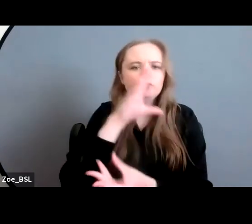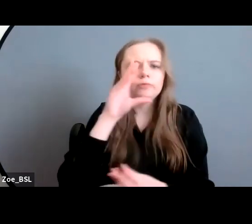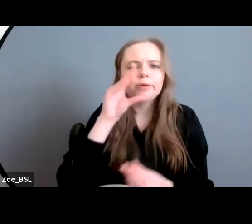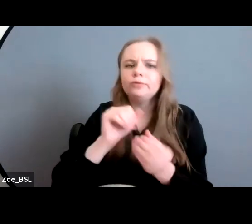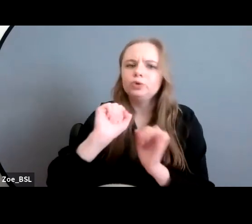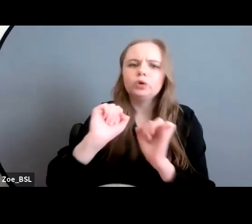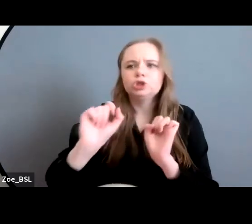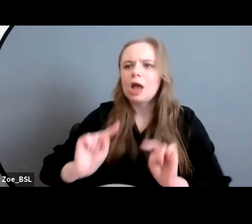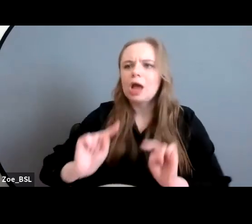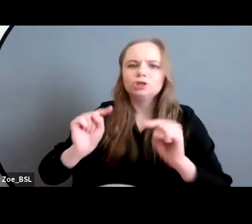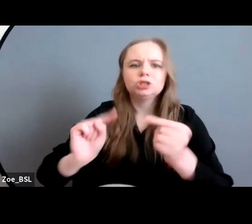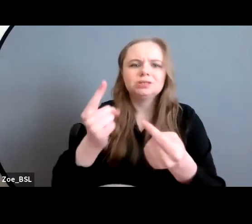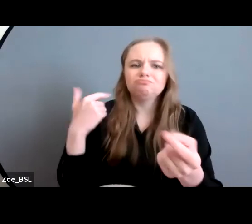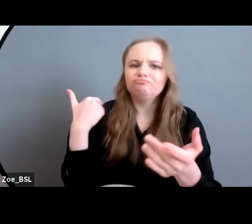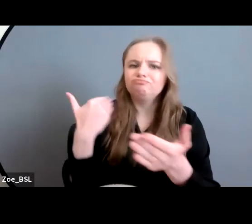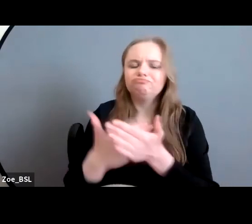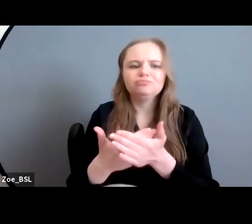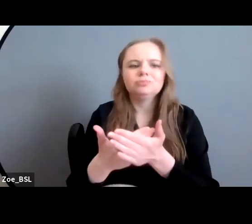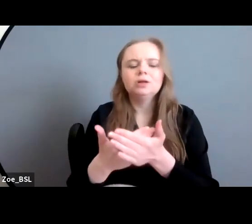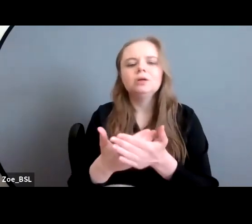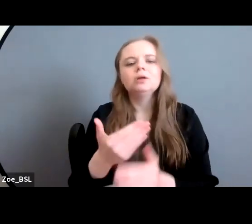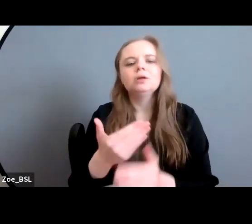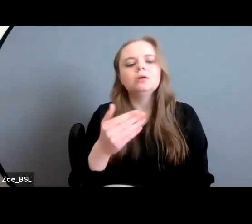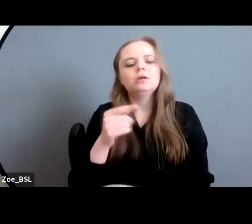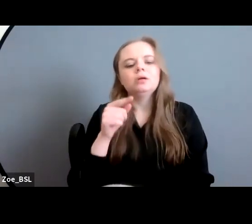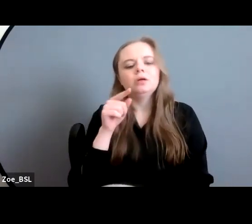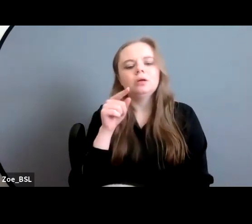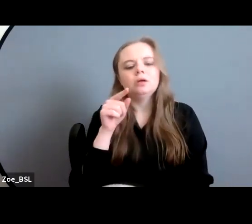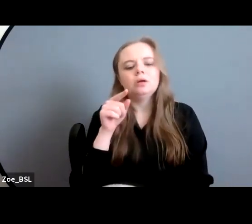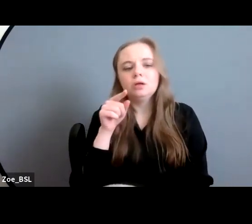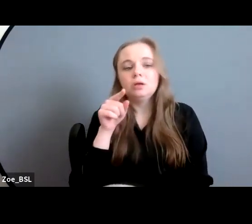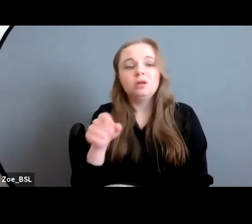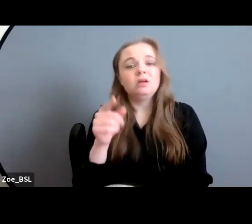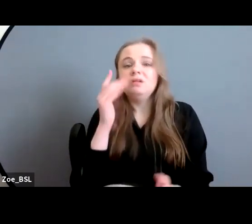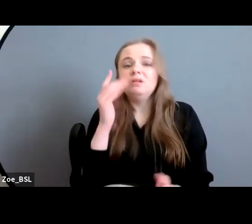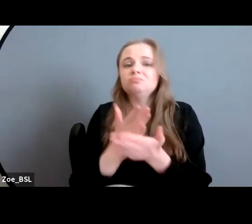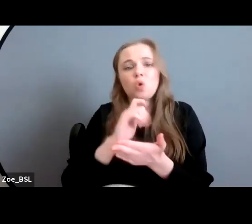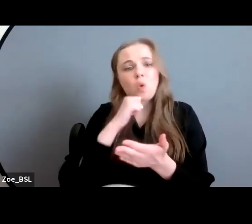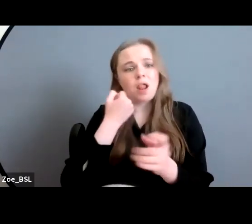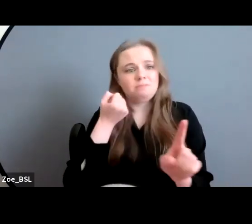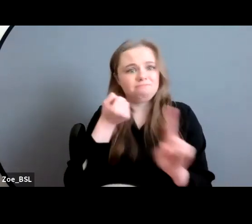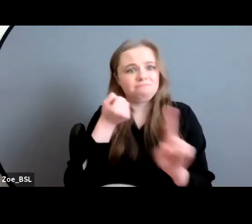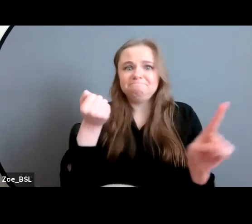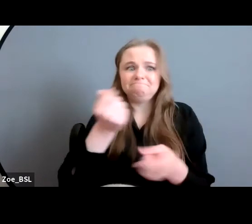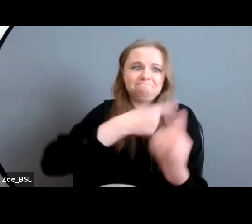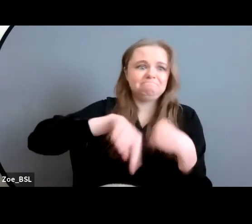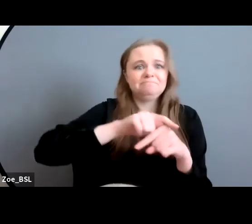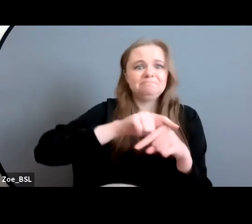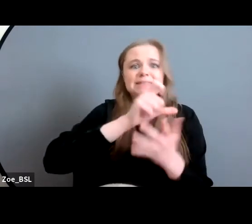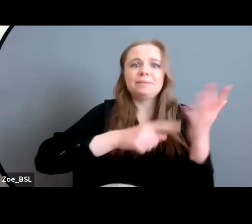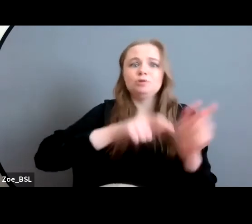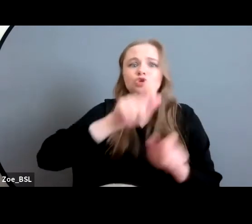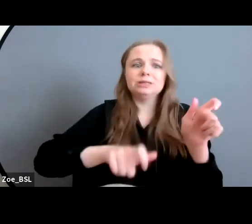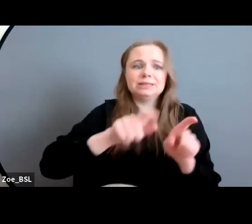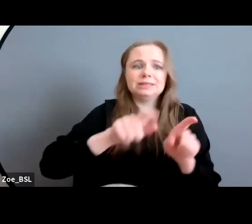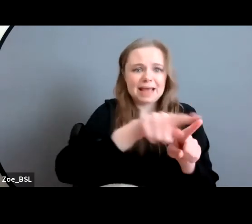which are impairment related, but also elements that will affect many, many people, I'm sure, who completed the survey and also are joining